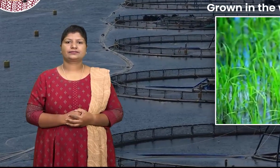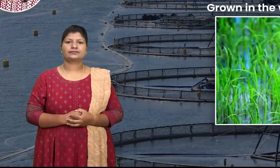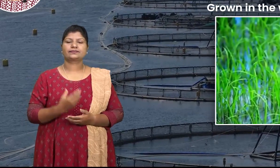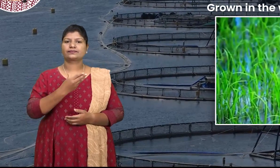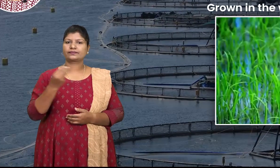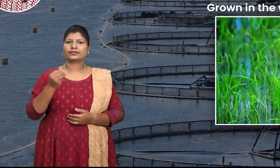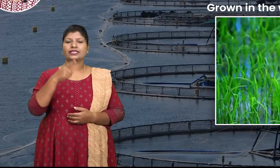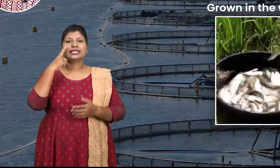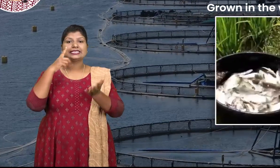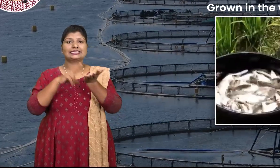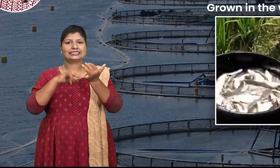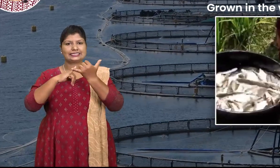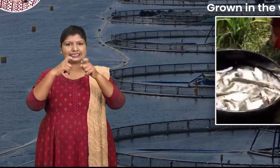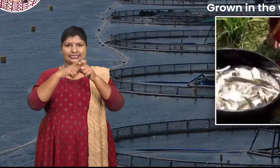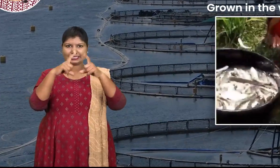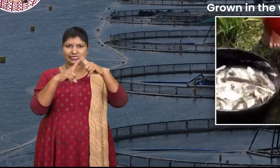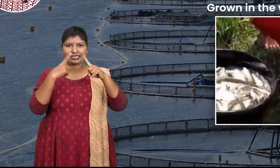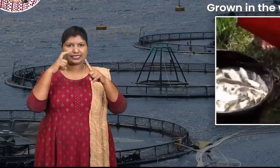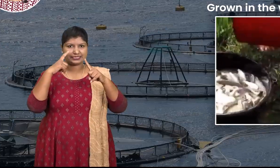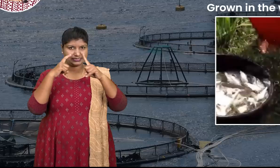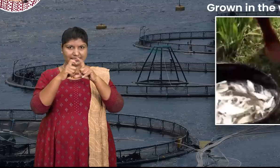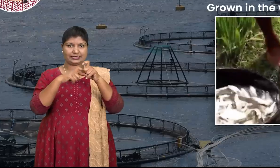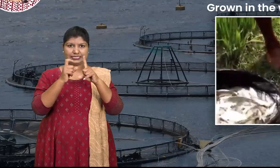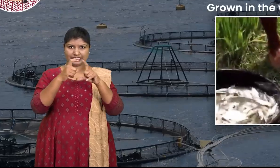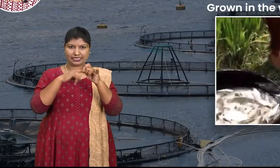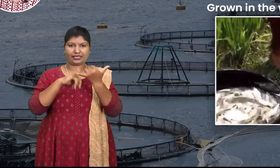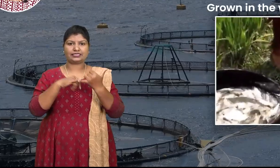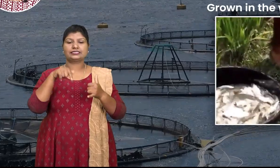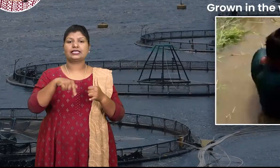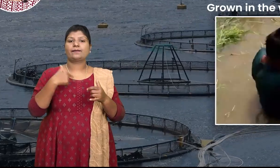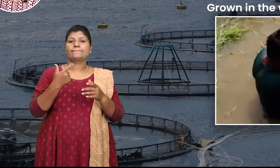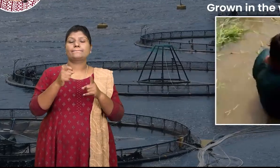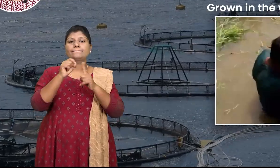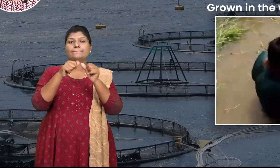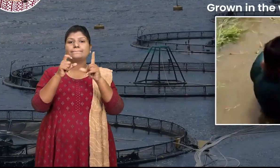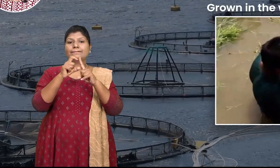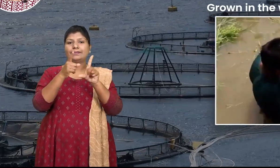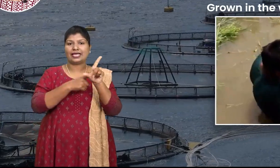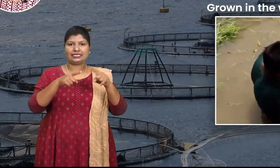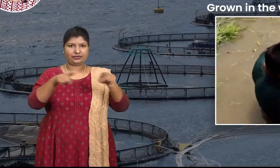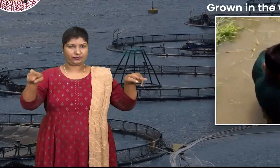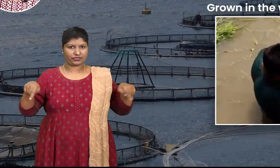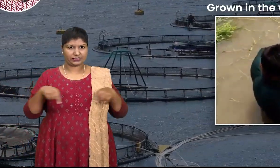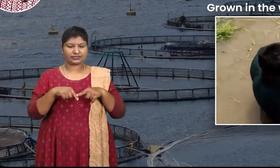and insecticides in paddy fields, which cause